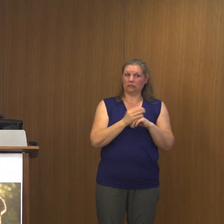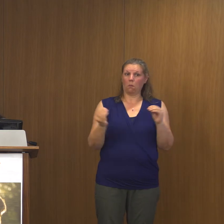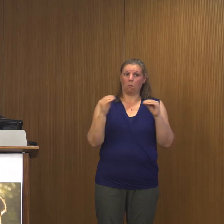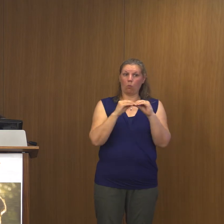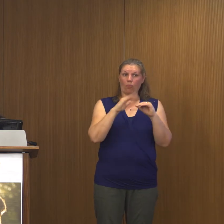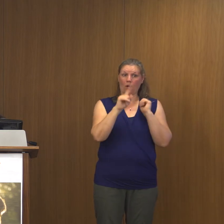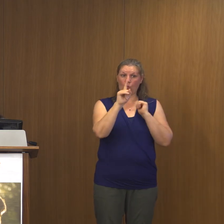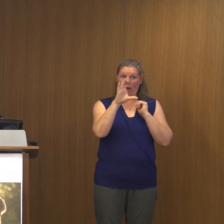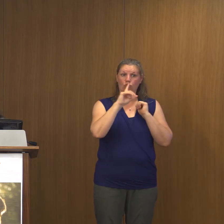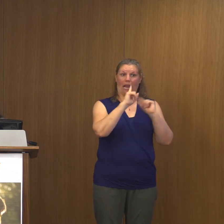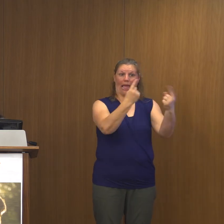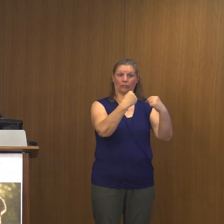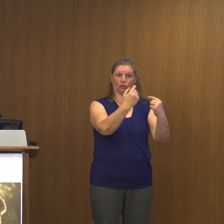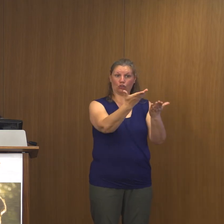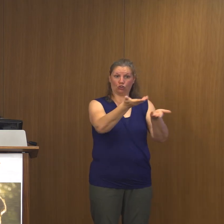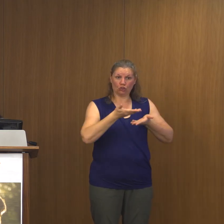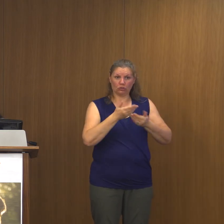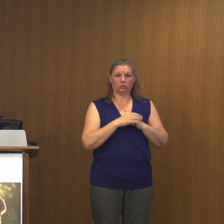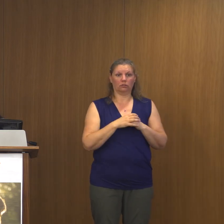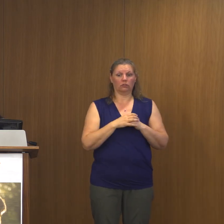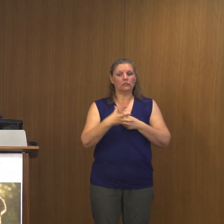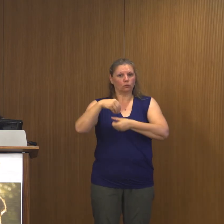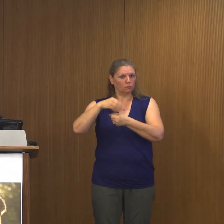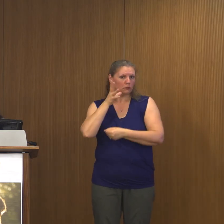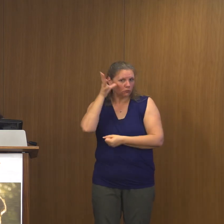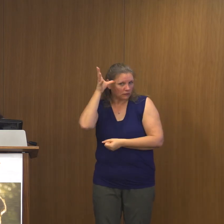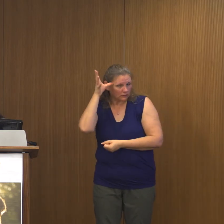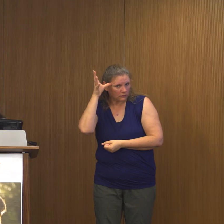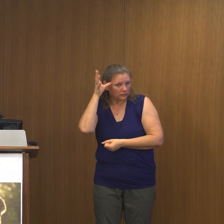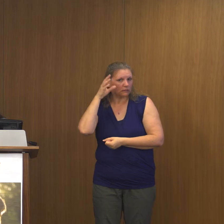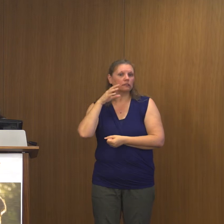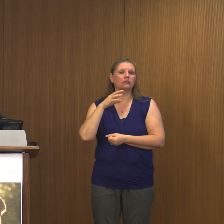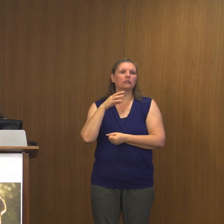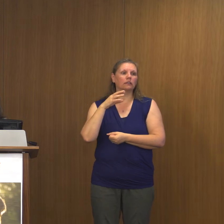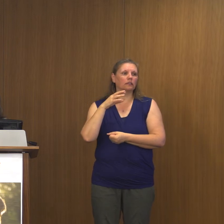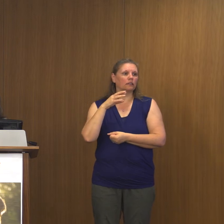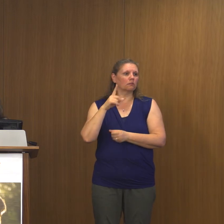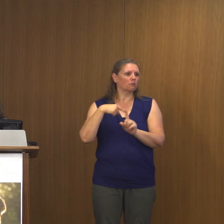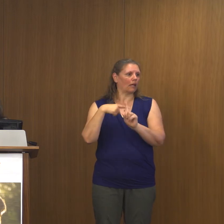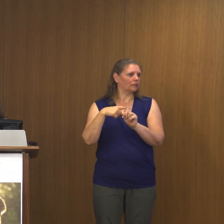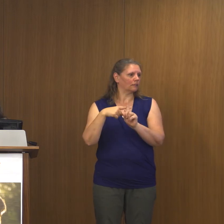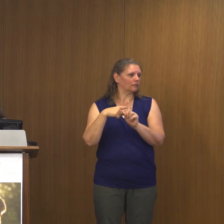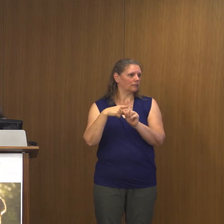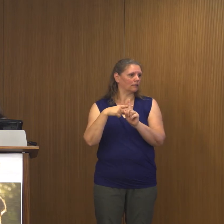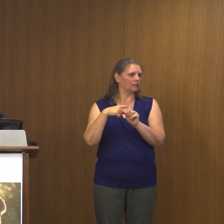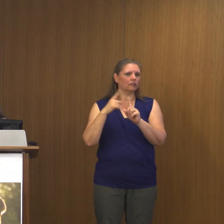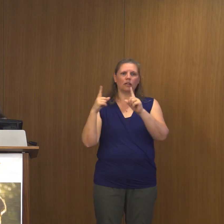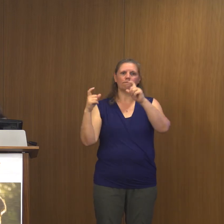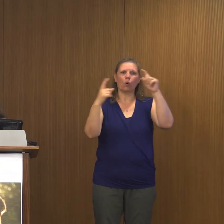that responded to the survey, parents, and we also did a photo elicitation process